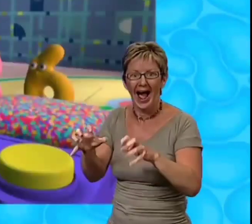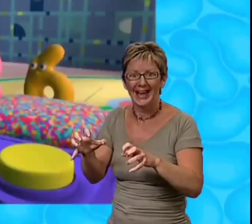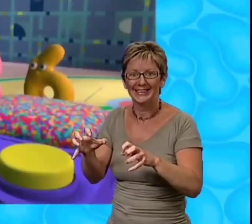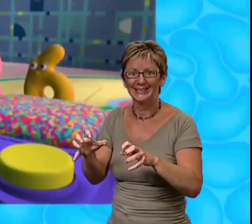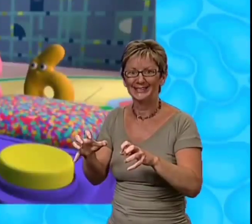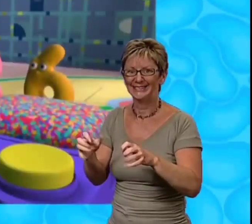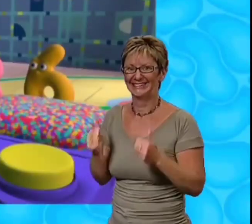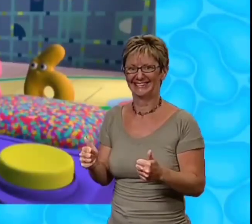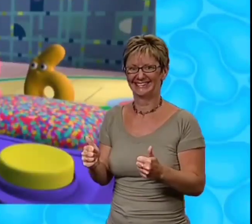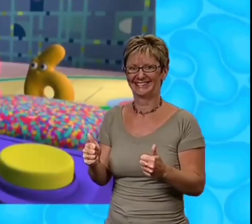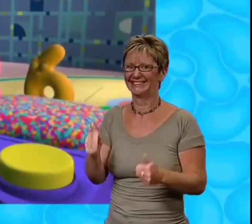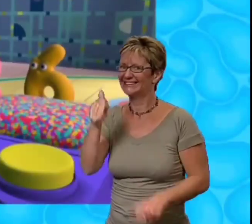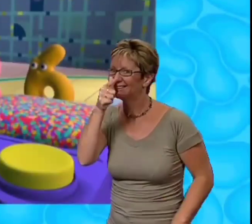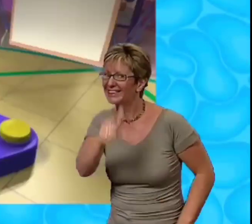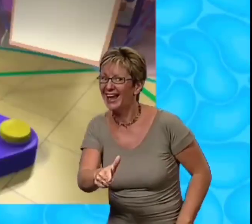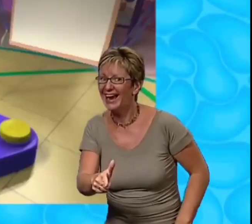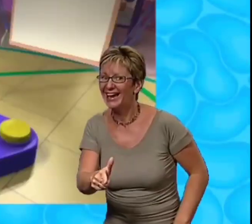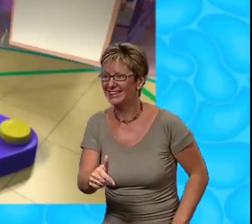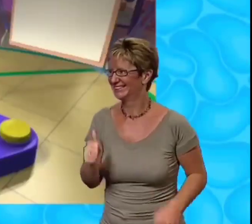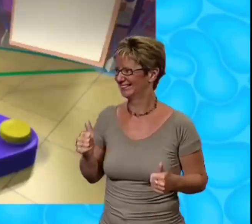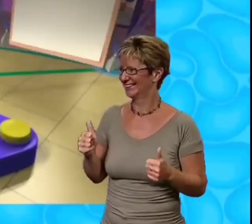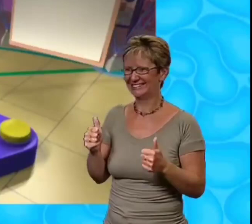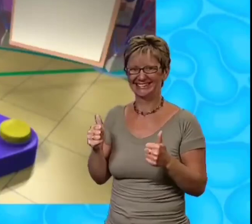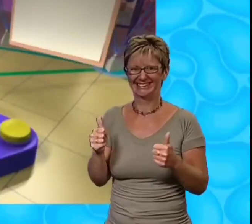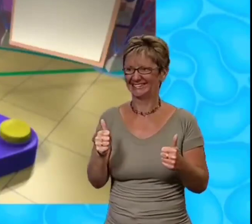Here we go. Good luck.